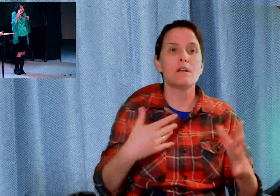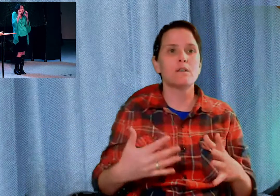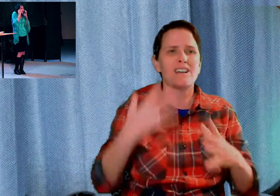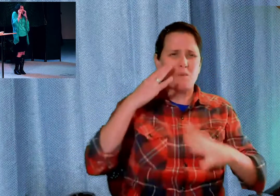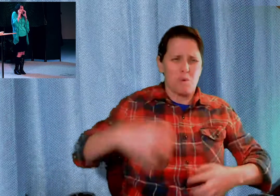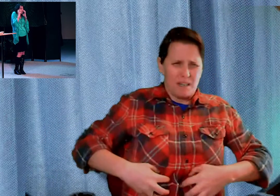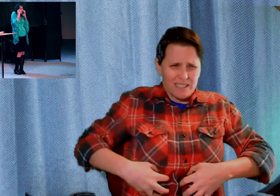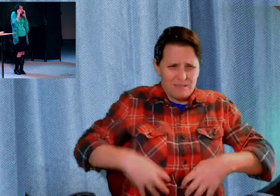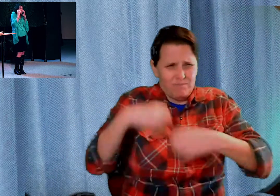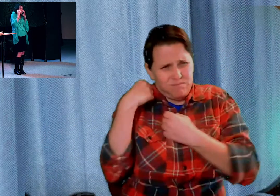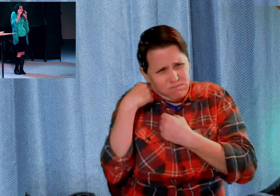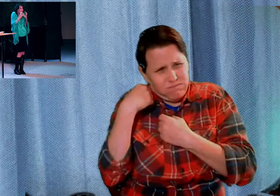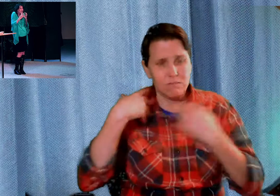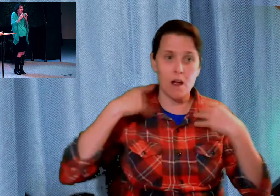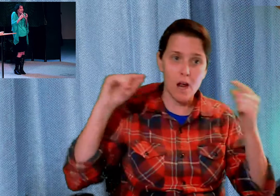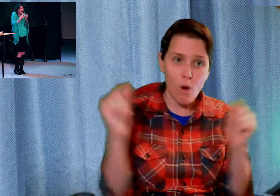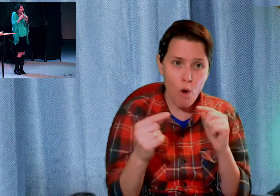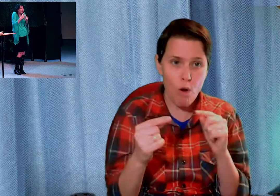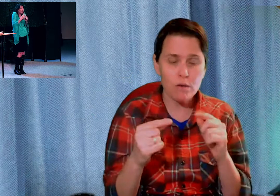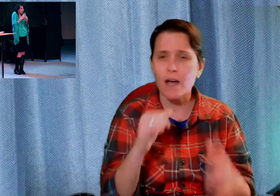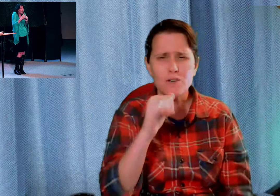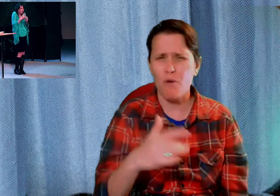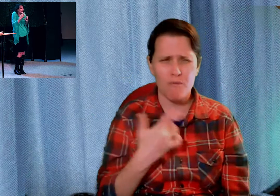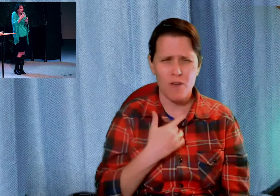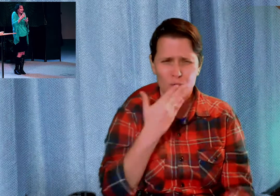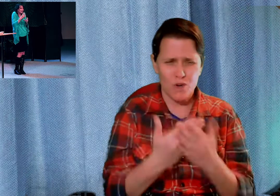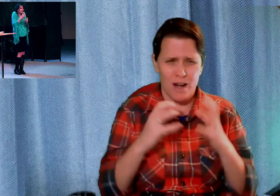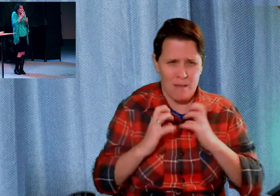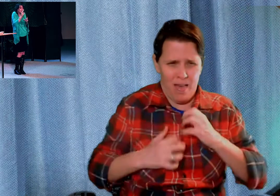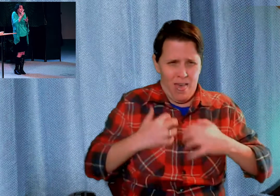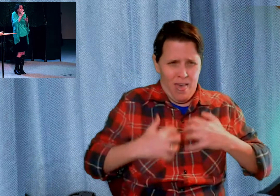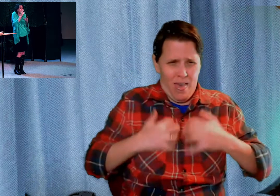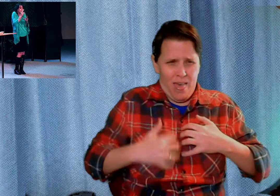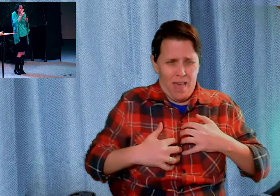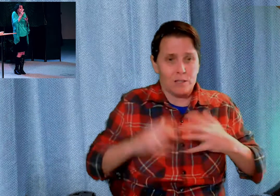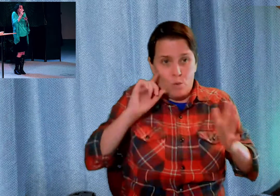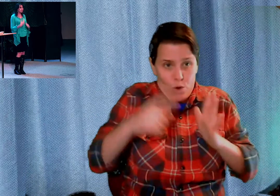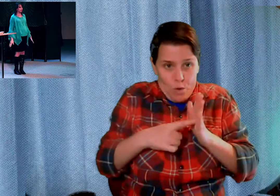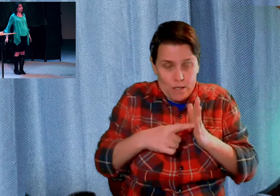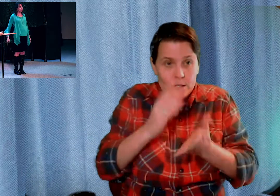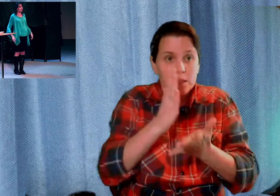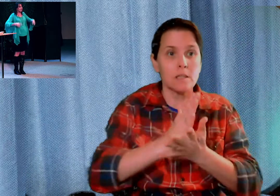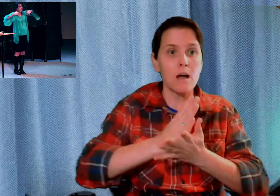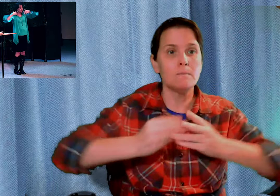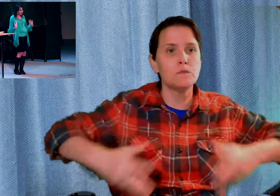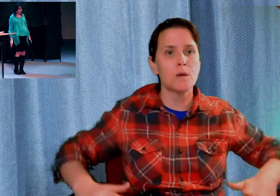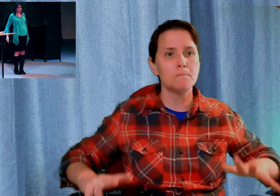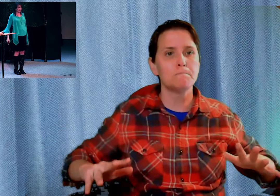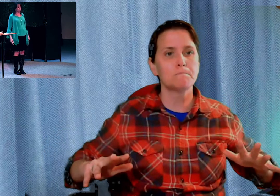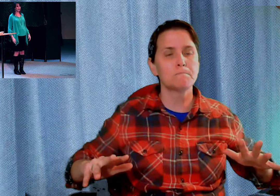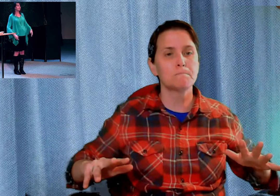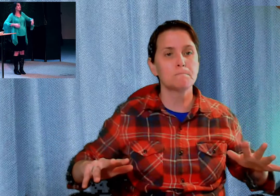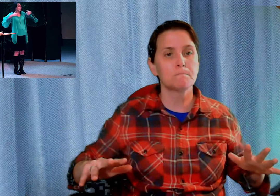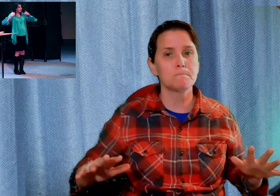Oh, my jaw's tight. Oh, I don't feel very good. I feel prickly. Notice it, stop it, drop it. Like